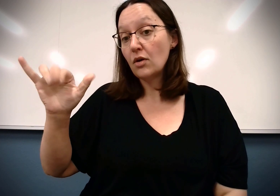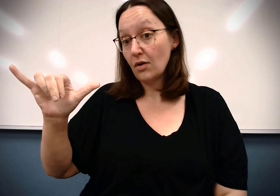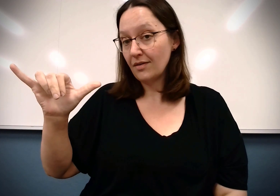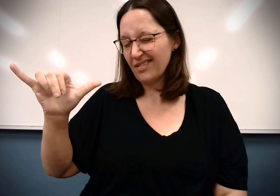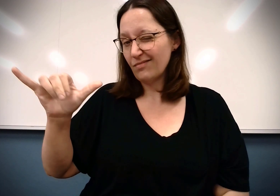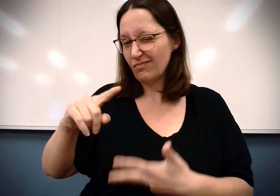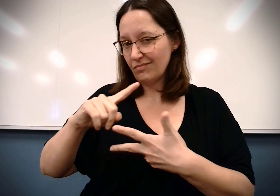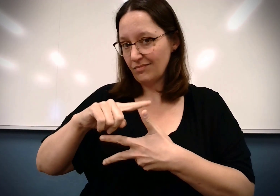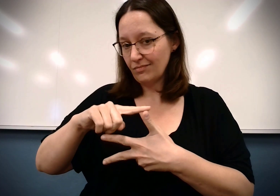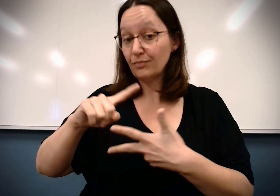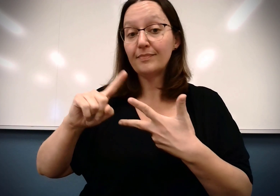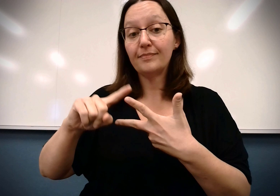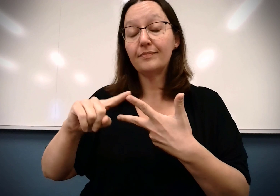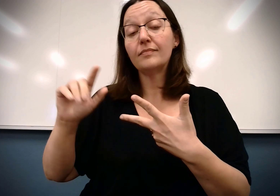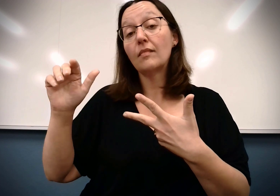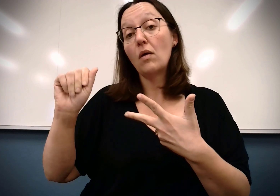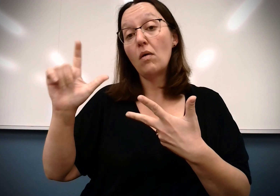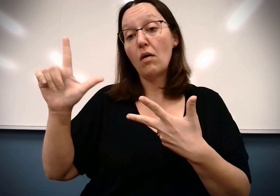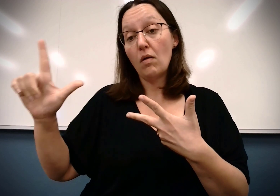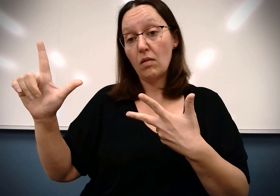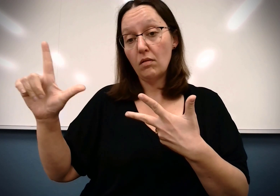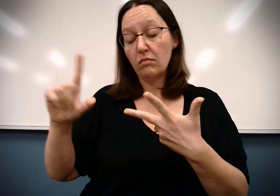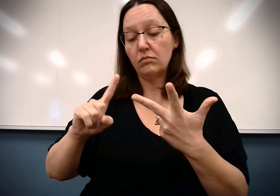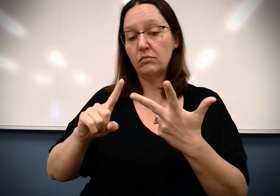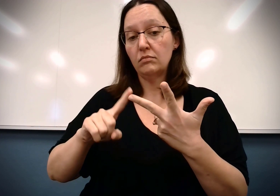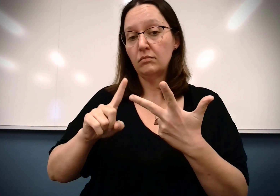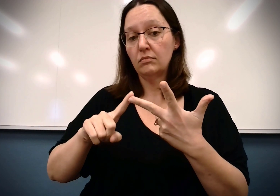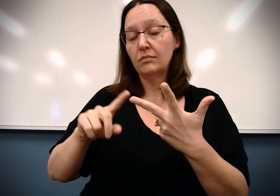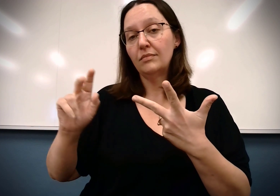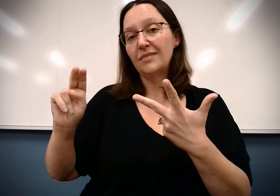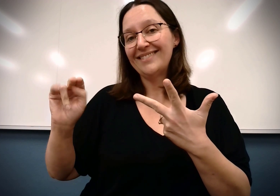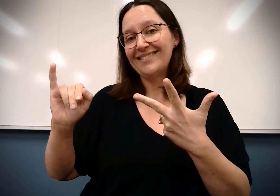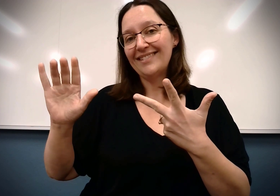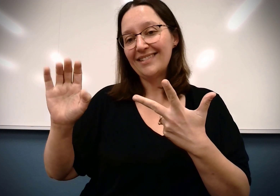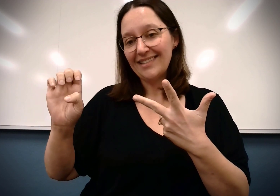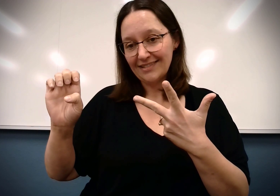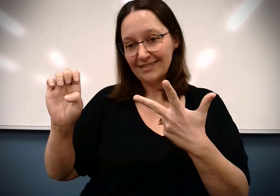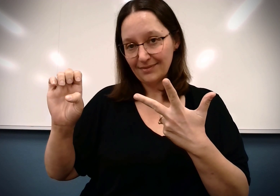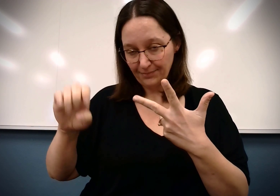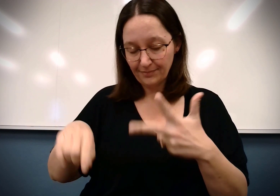to sign sorry. Next we'll learn all, and last we will talk about the word nice.